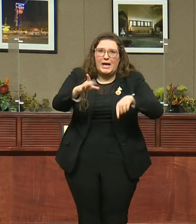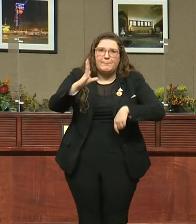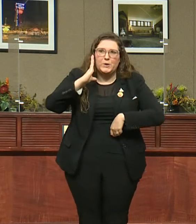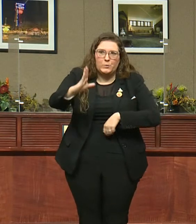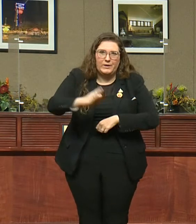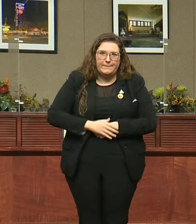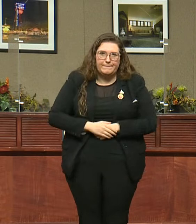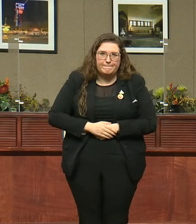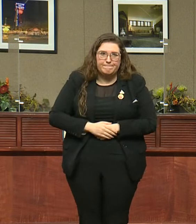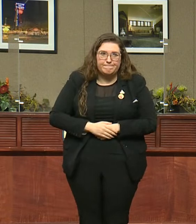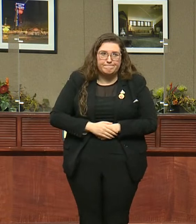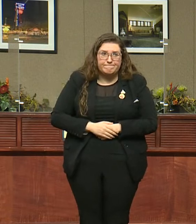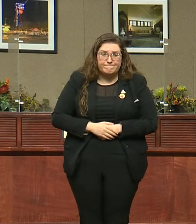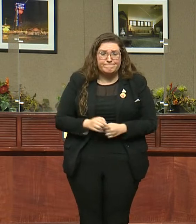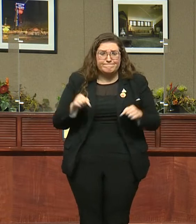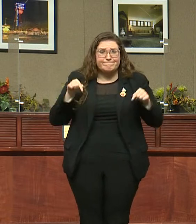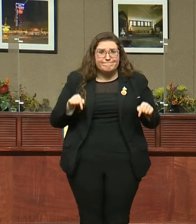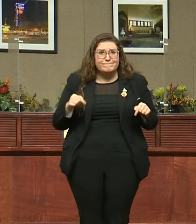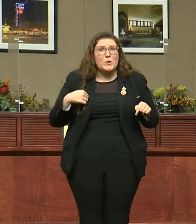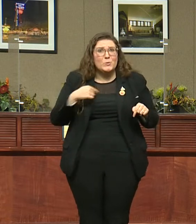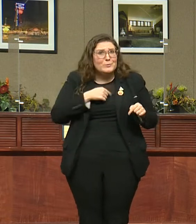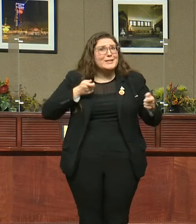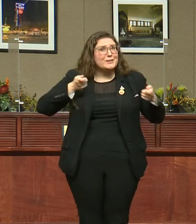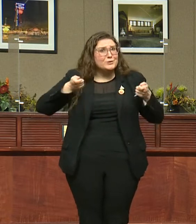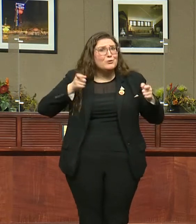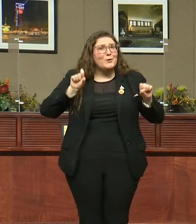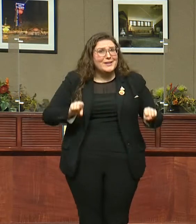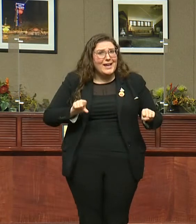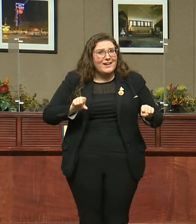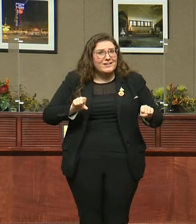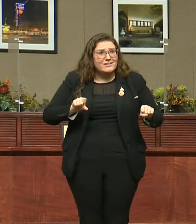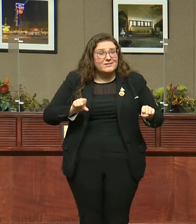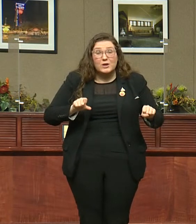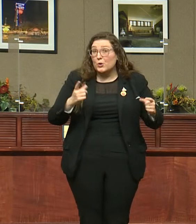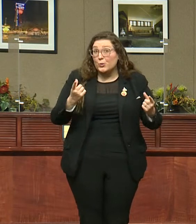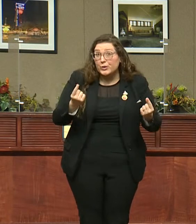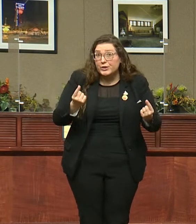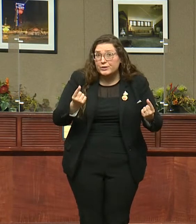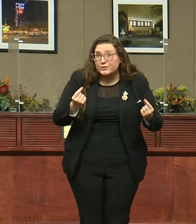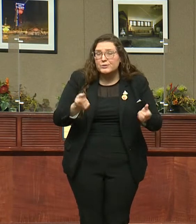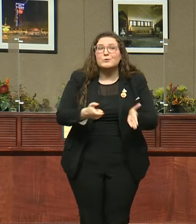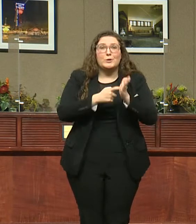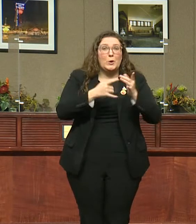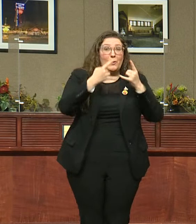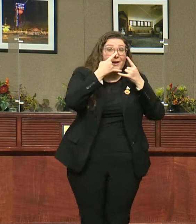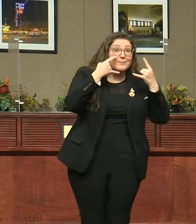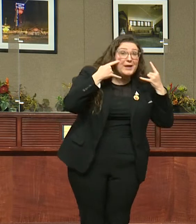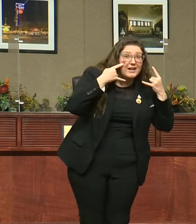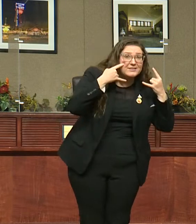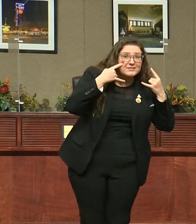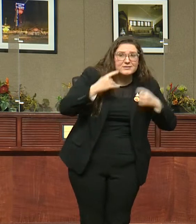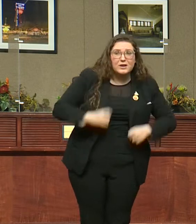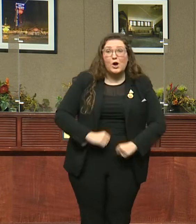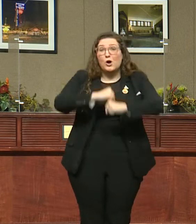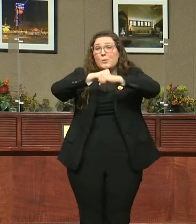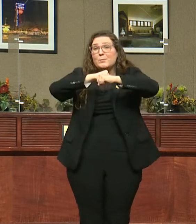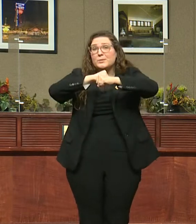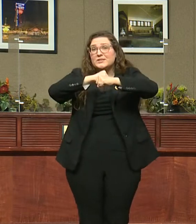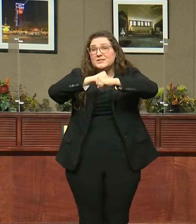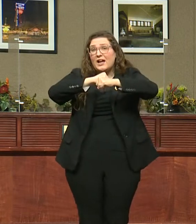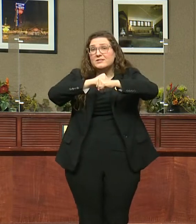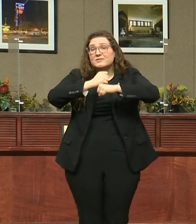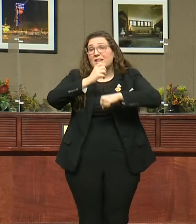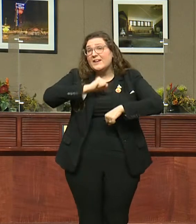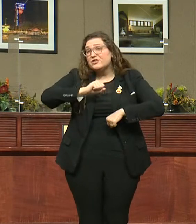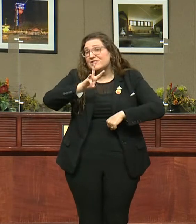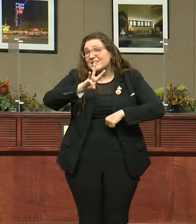have control over this. If we use our masks, if we protect our elderly, if we protect people over 65 years